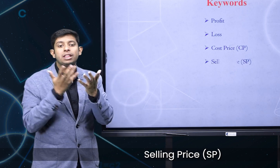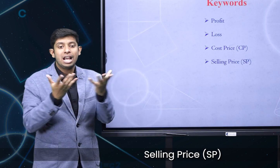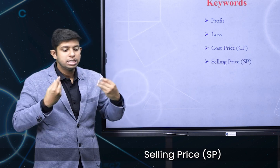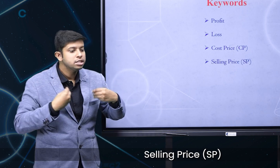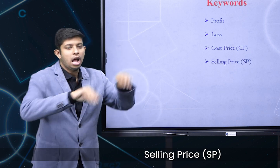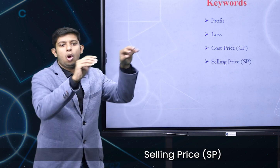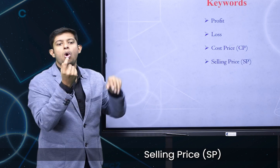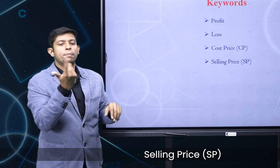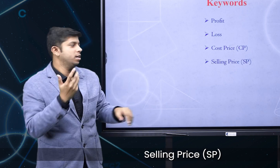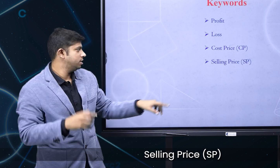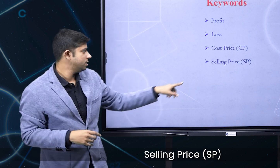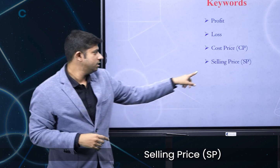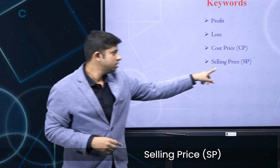selling price,